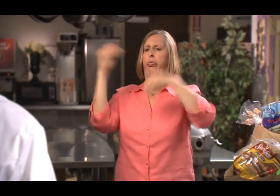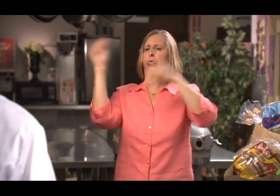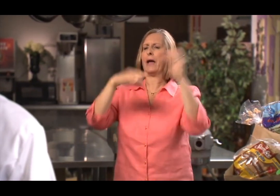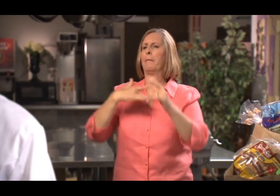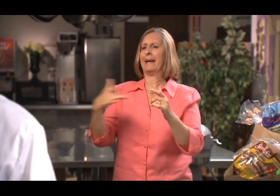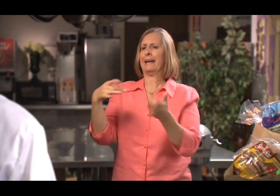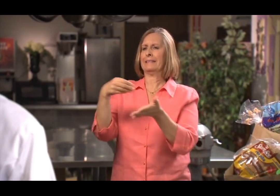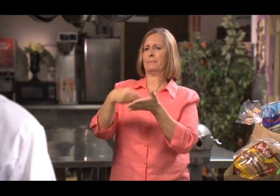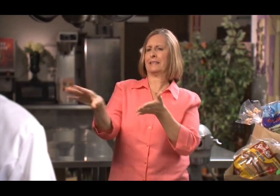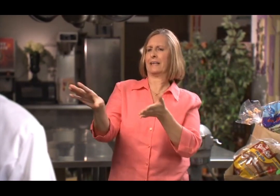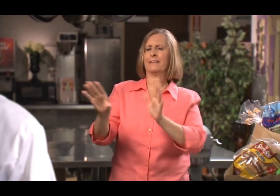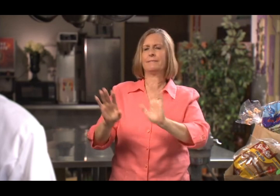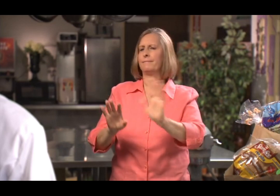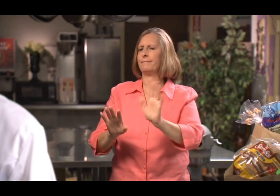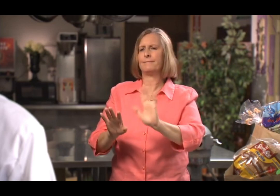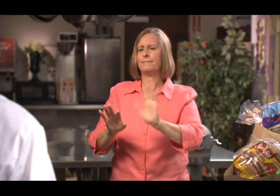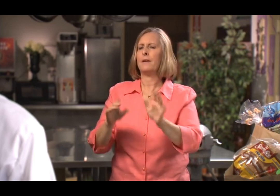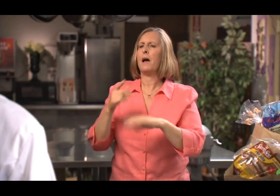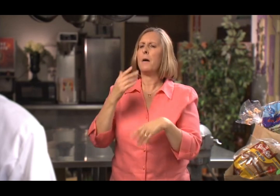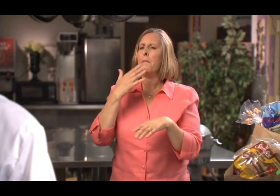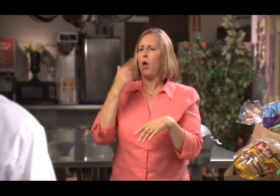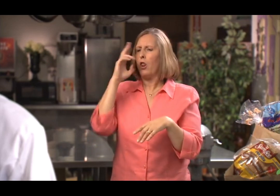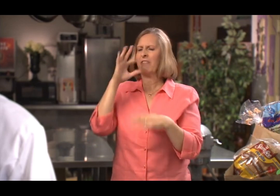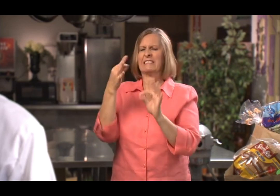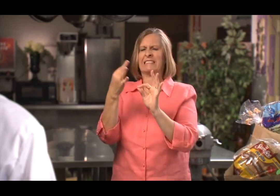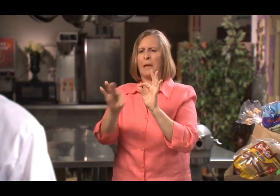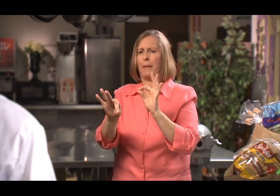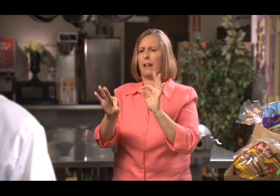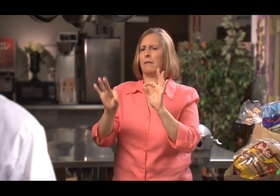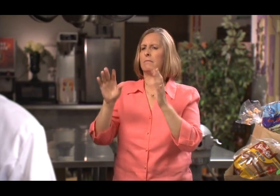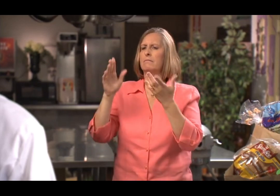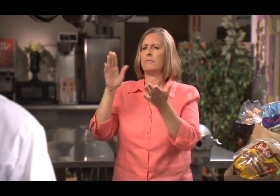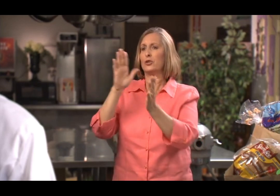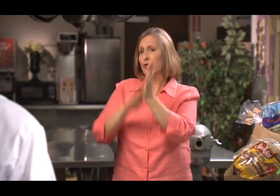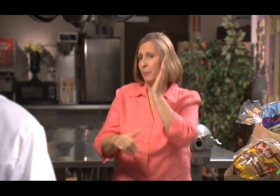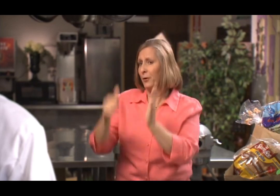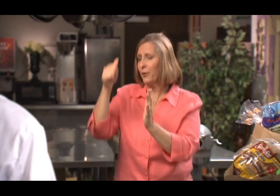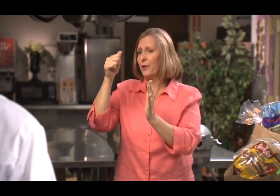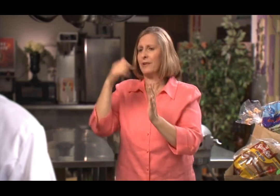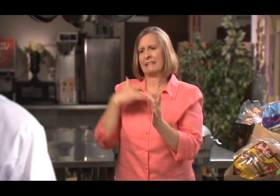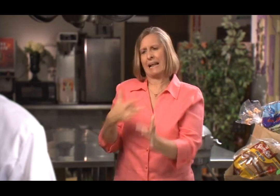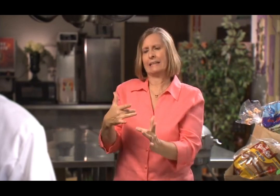fancy additives that tend to be expensive. Simpler products tend to be cheaper.